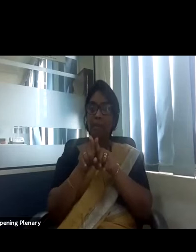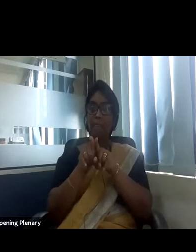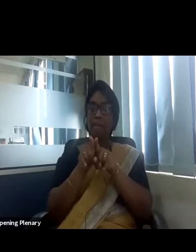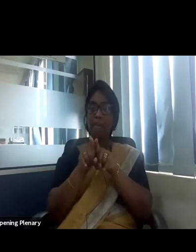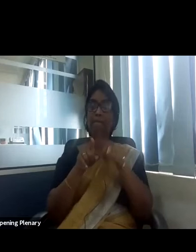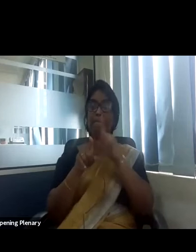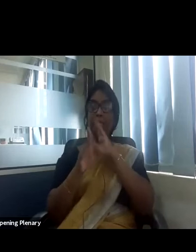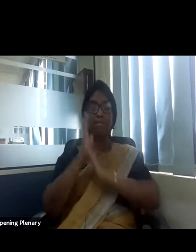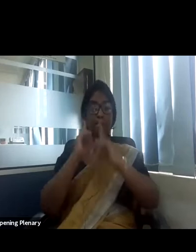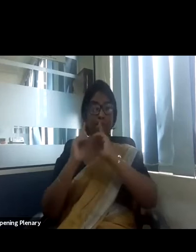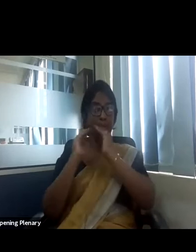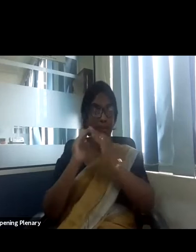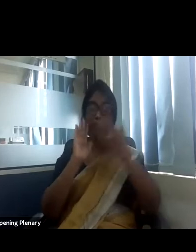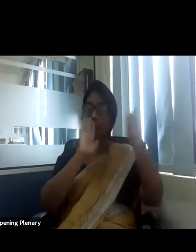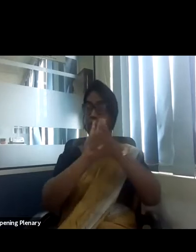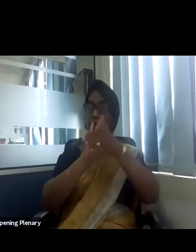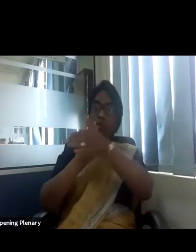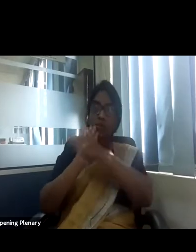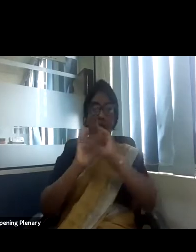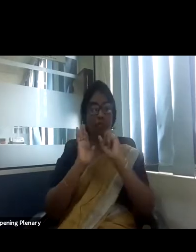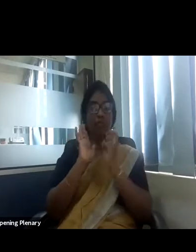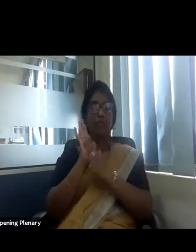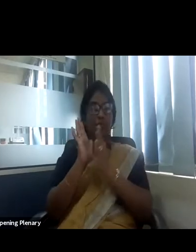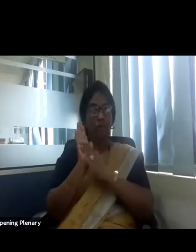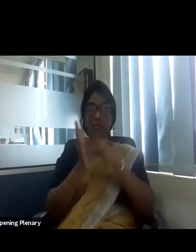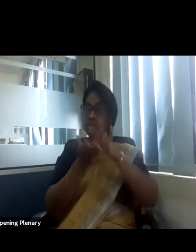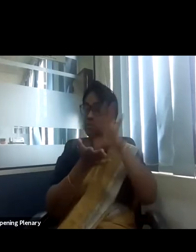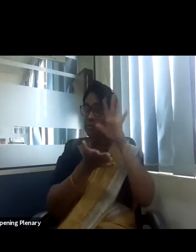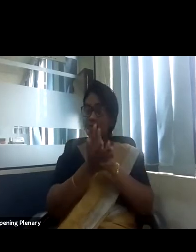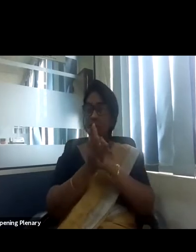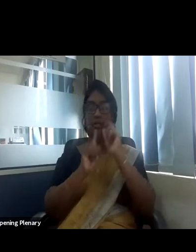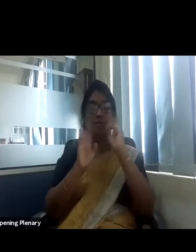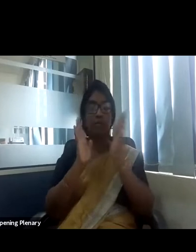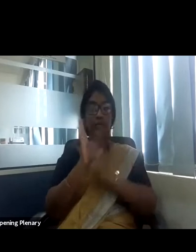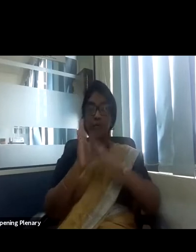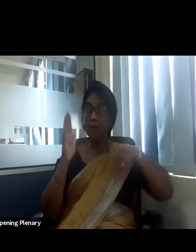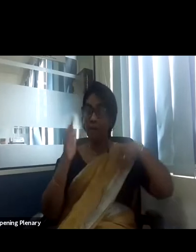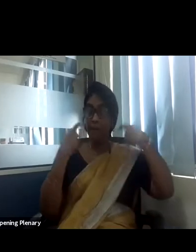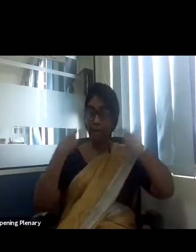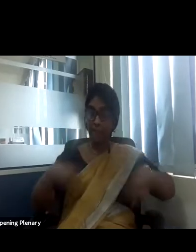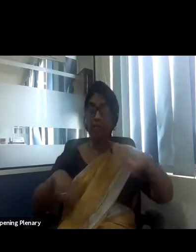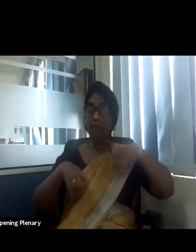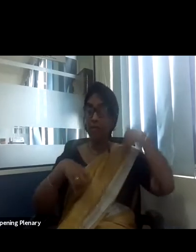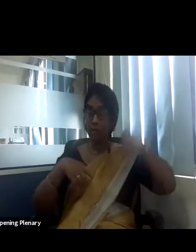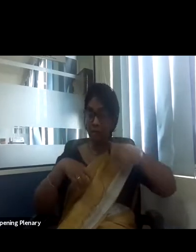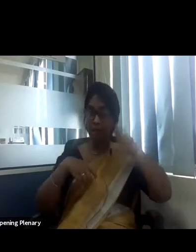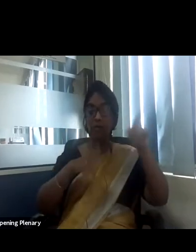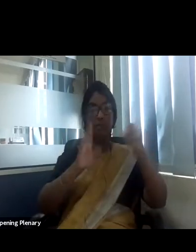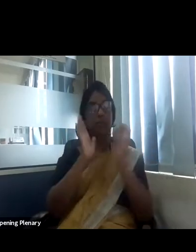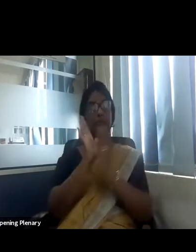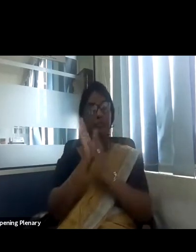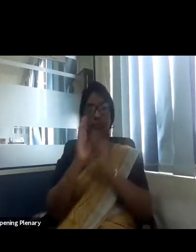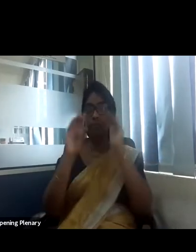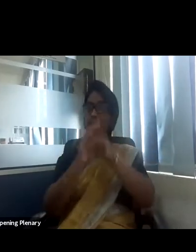Committee, under the leadership of the Prime Minister, has been established to provide the political leadership and the overall guidance to the